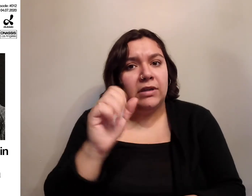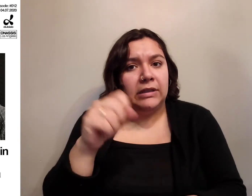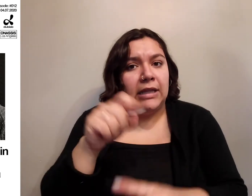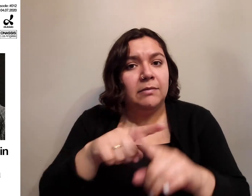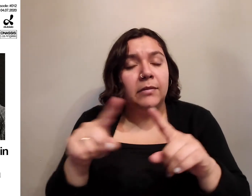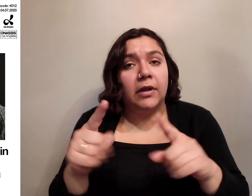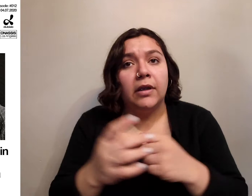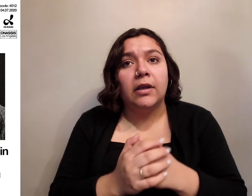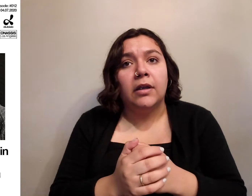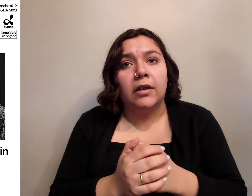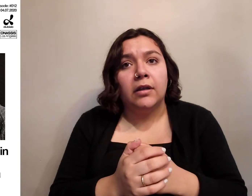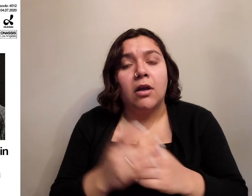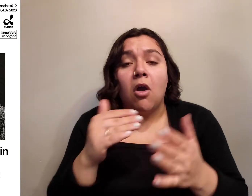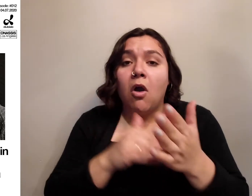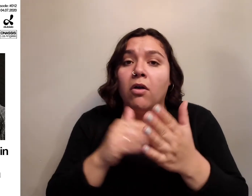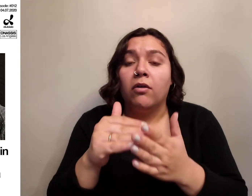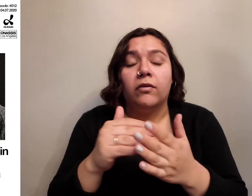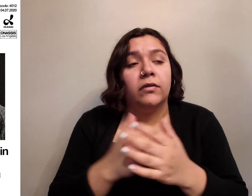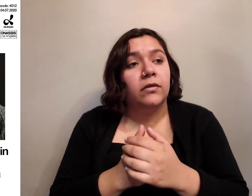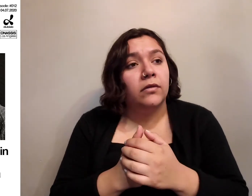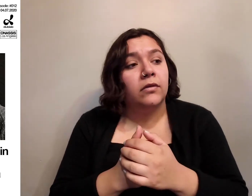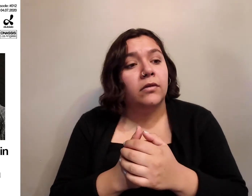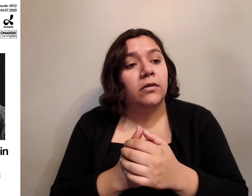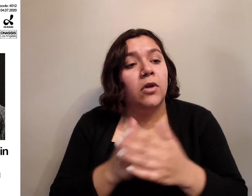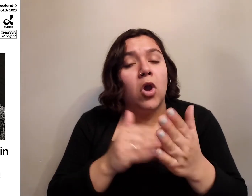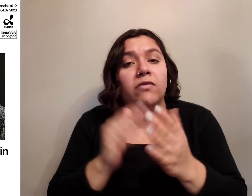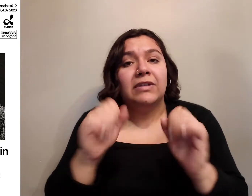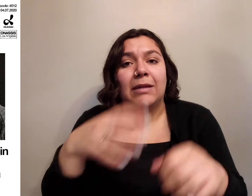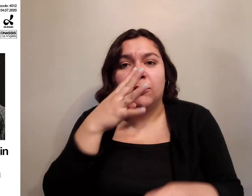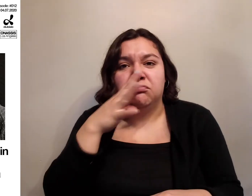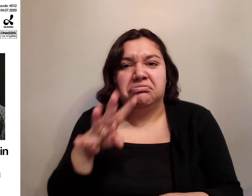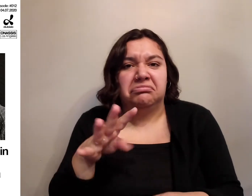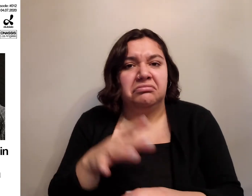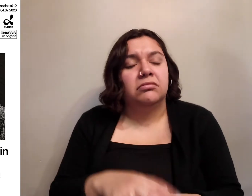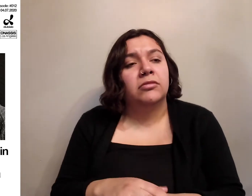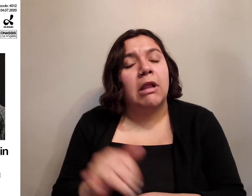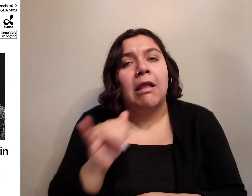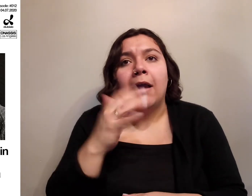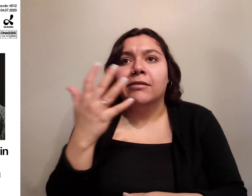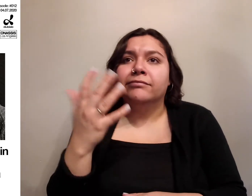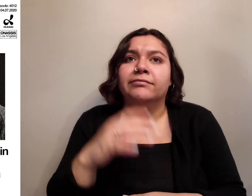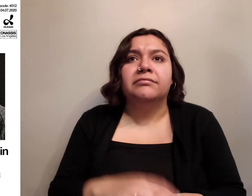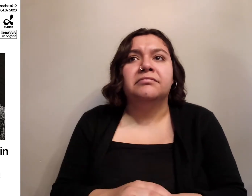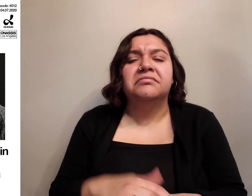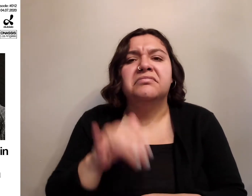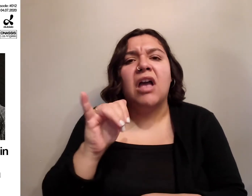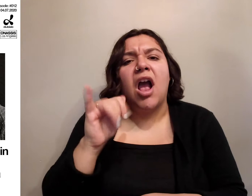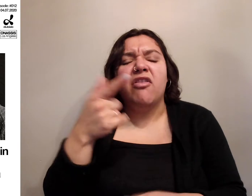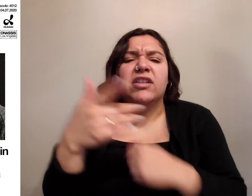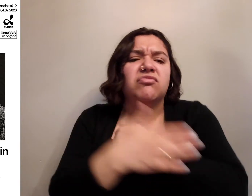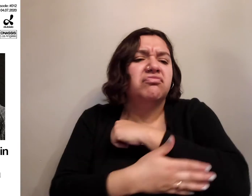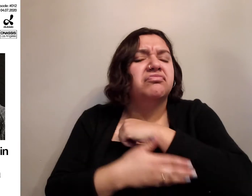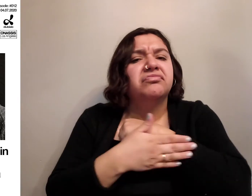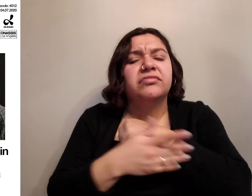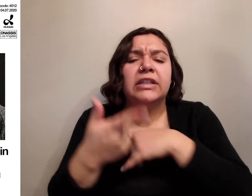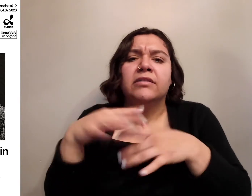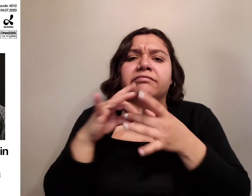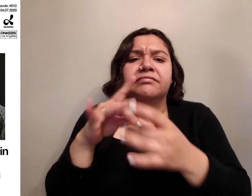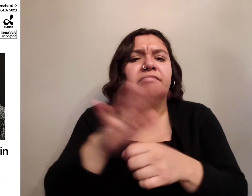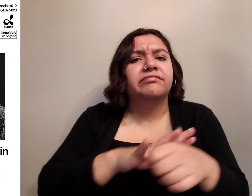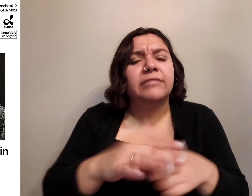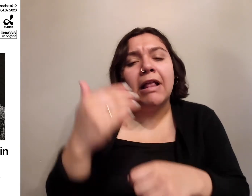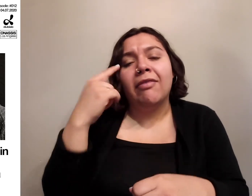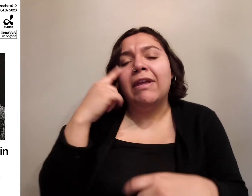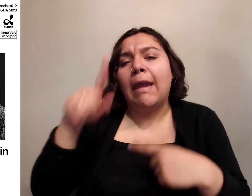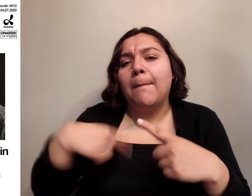but often can be dismissed as a particular or regional. So we think about Hurricane